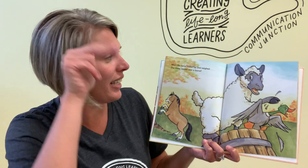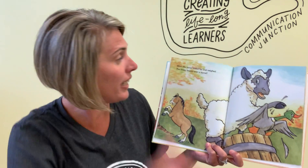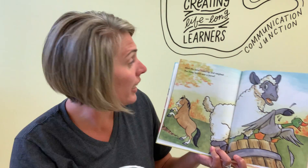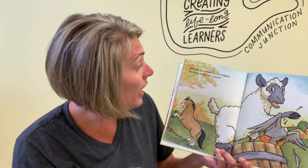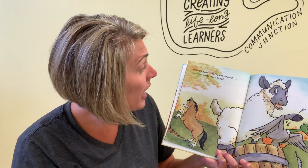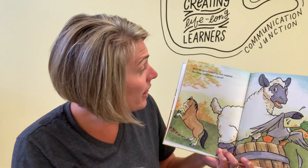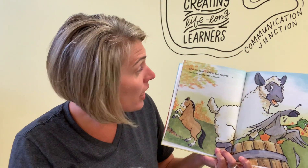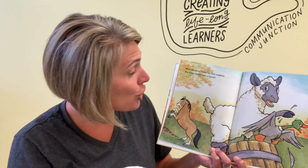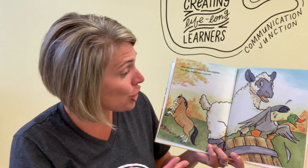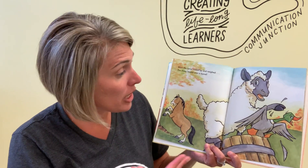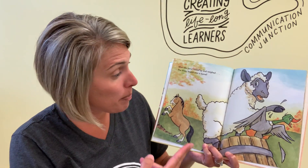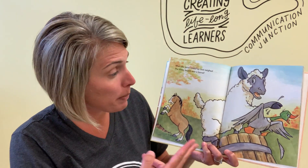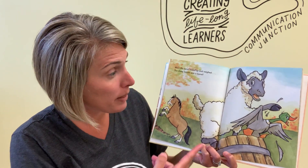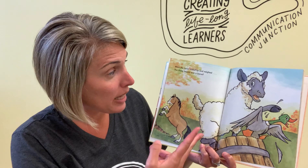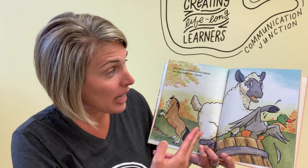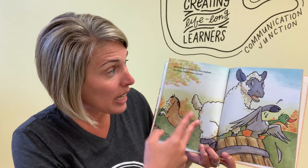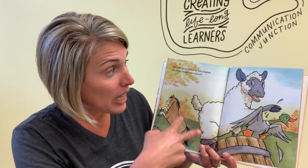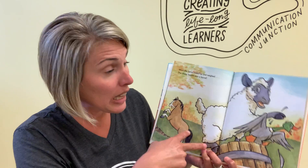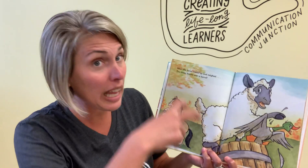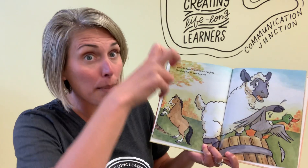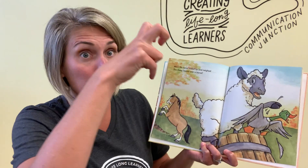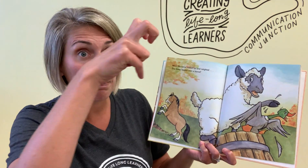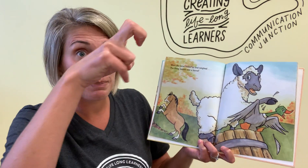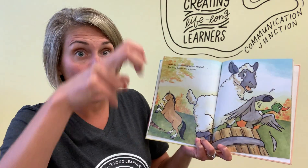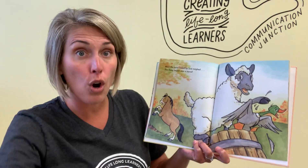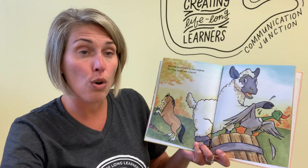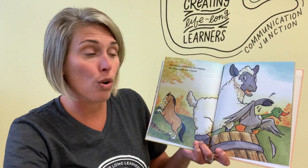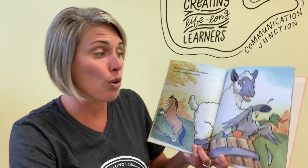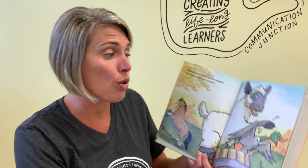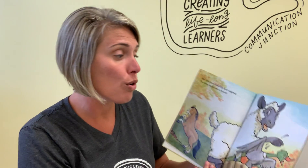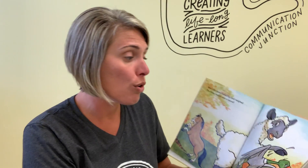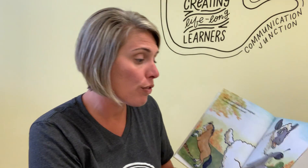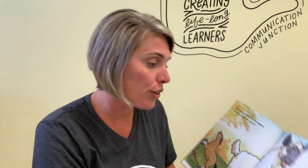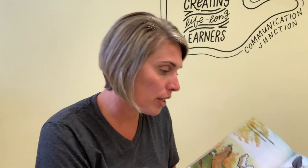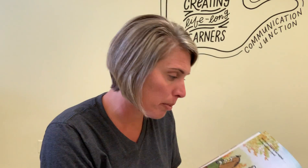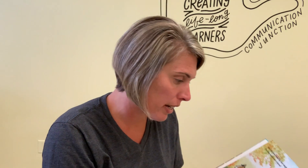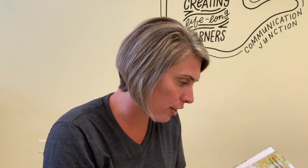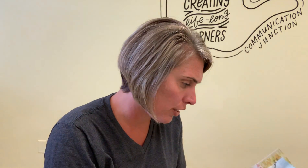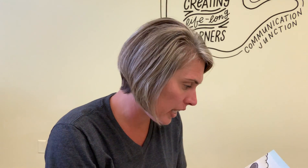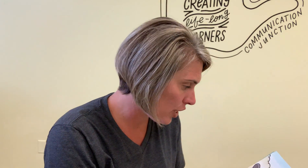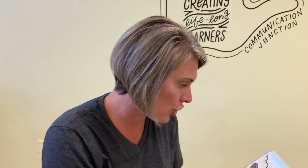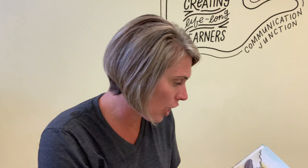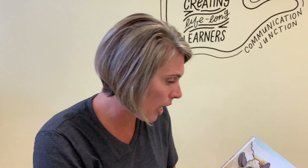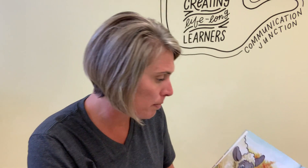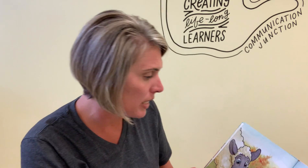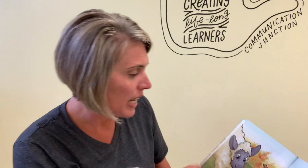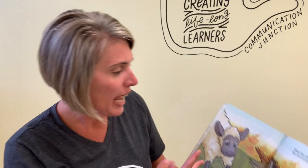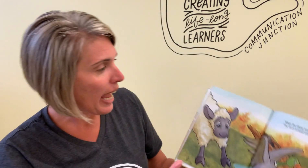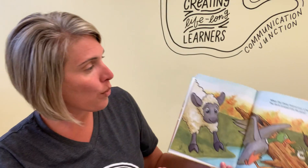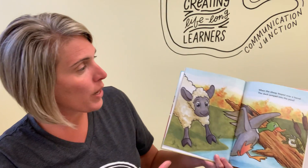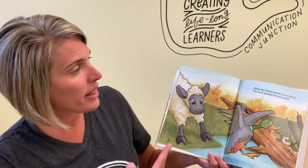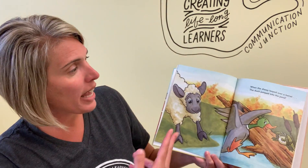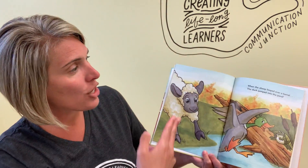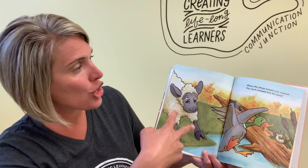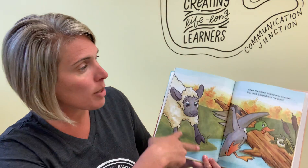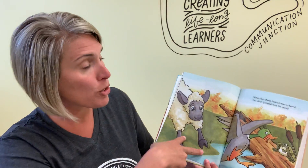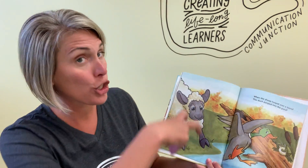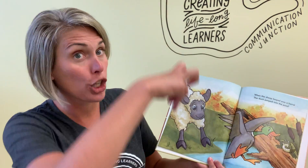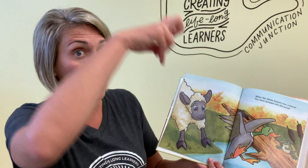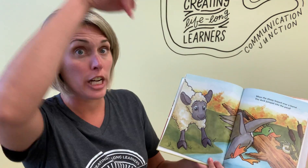Neigh. The sheep leapt over the barrel. He jumped. And when that sheep